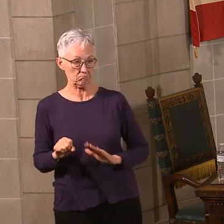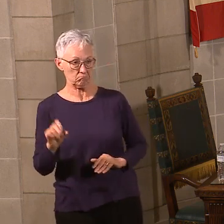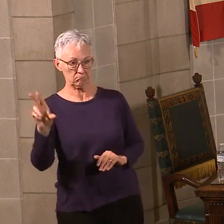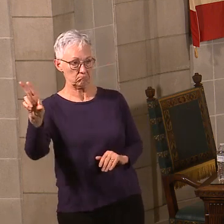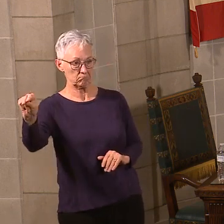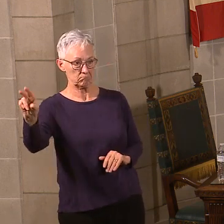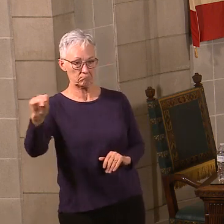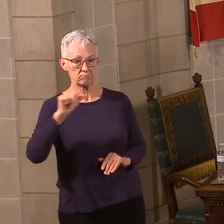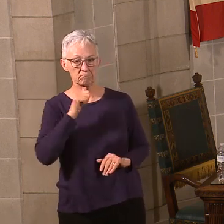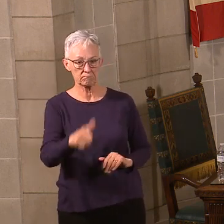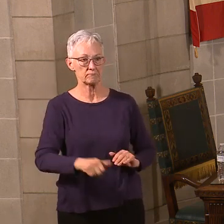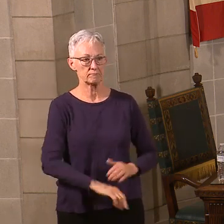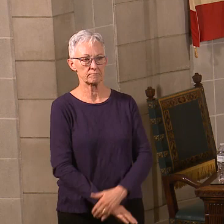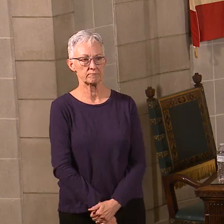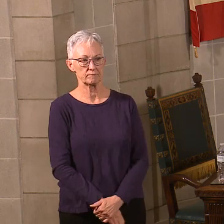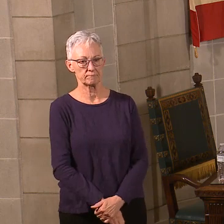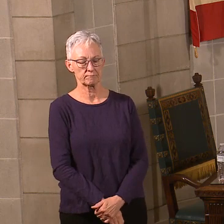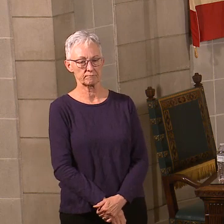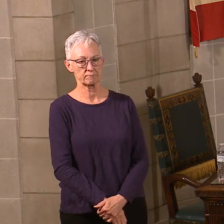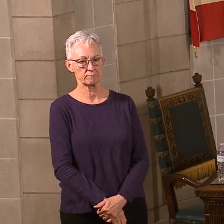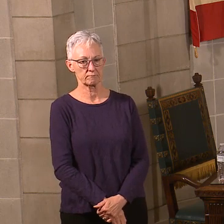Yeah, Martha.